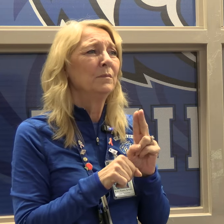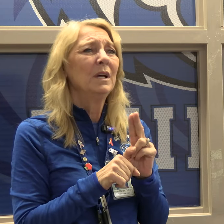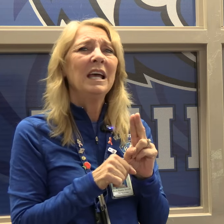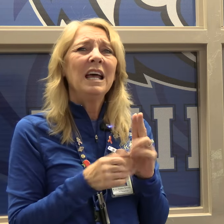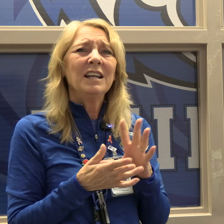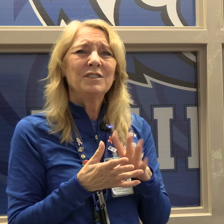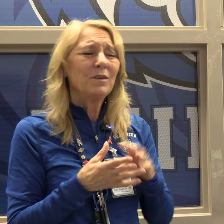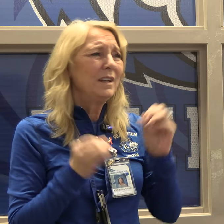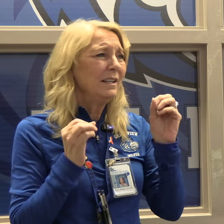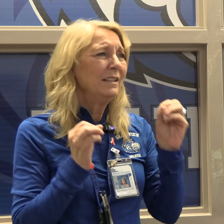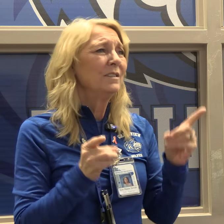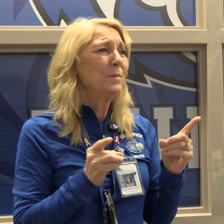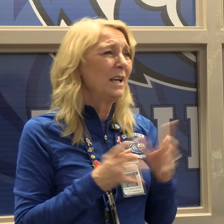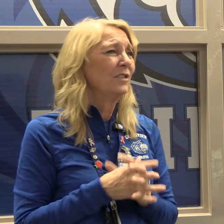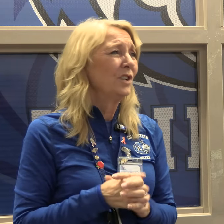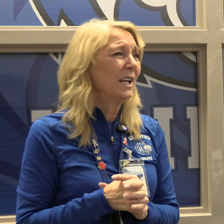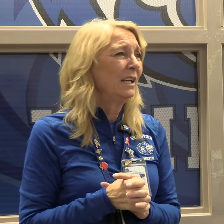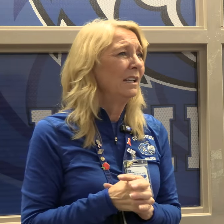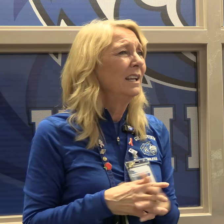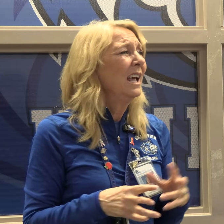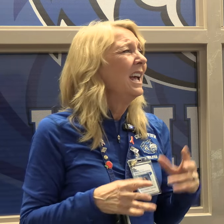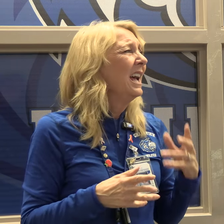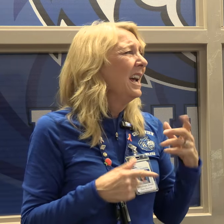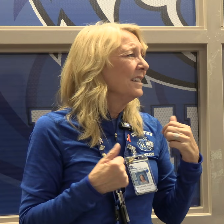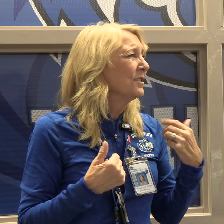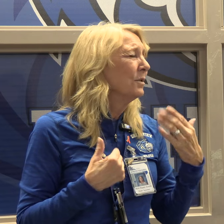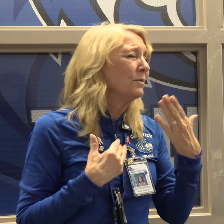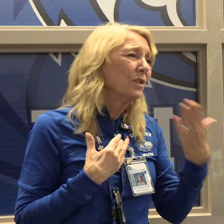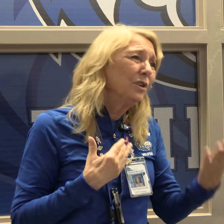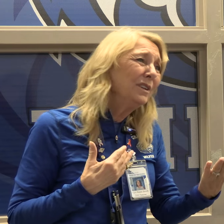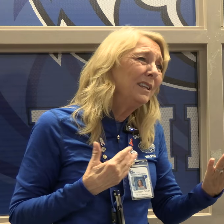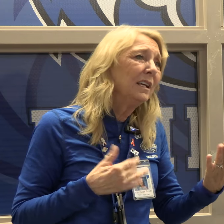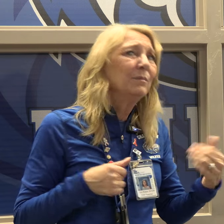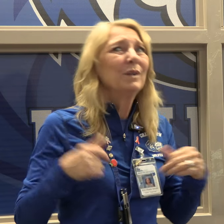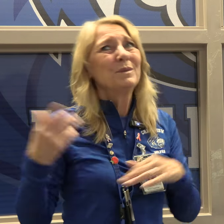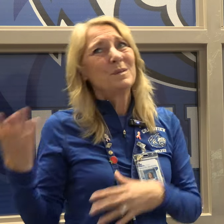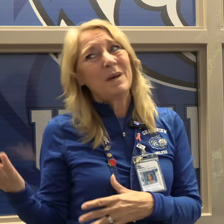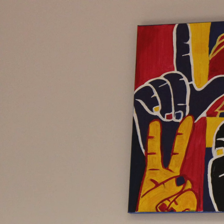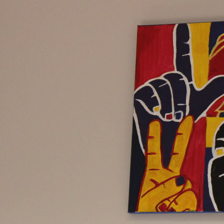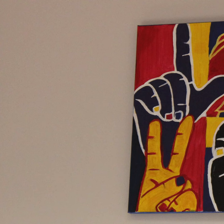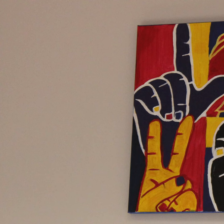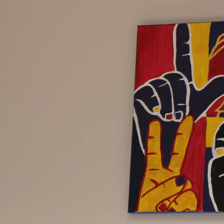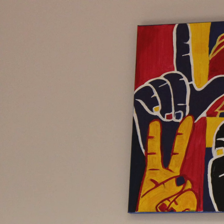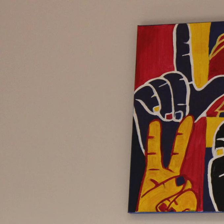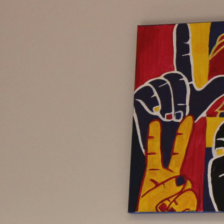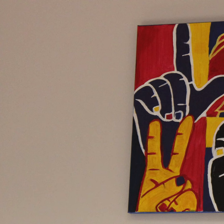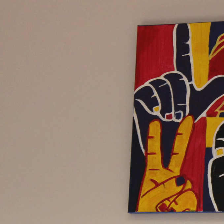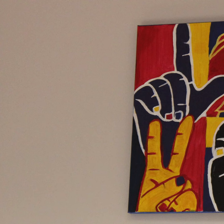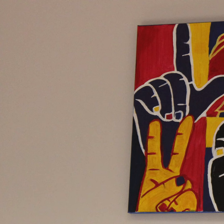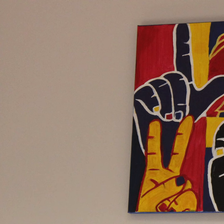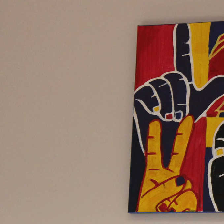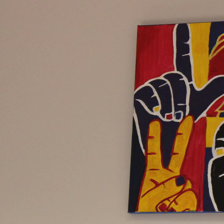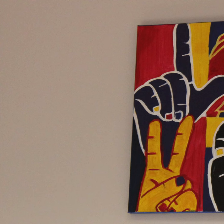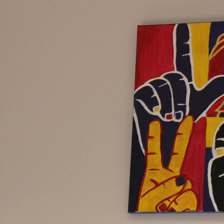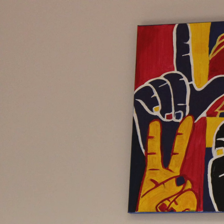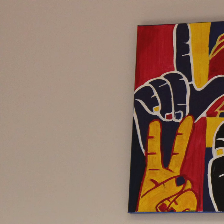them. And so they needed to be educated. And so it was a good thing, but it was a bad thing. There are so many different choices of